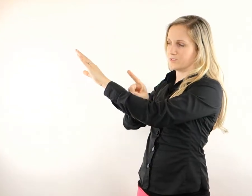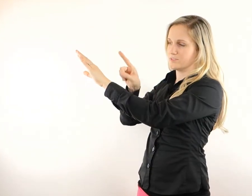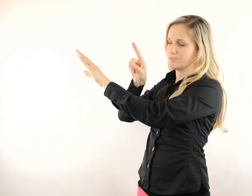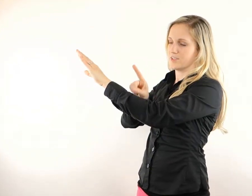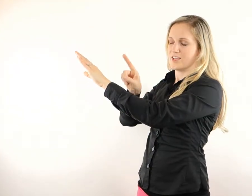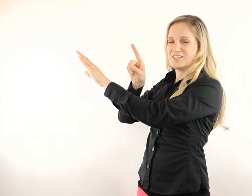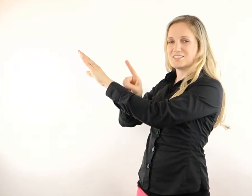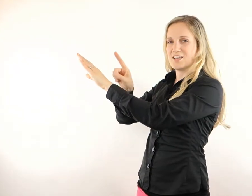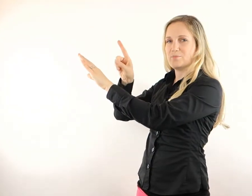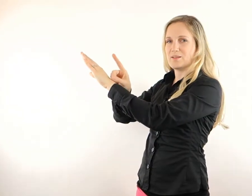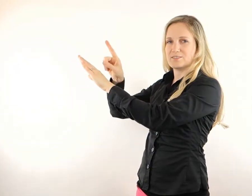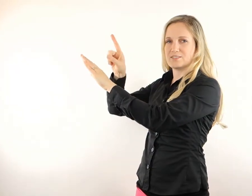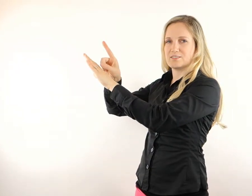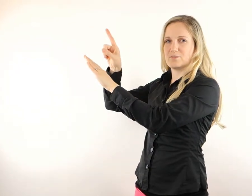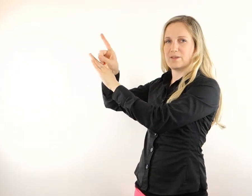forwards. And just kind of bounces a little bit.